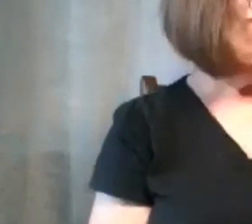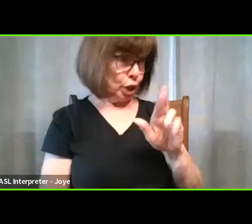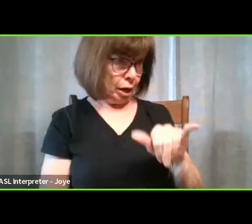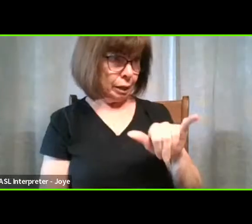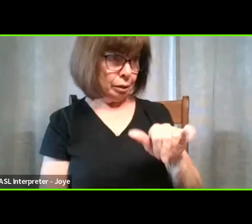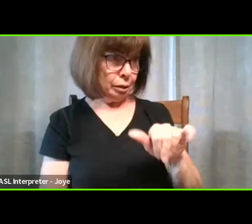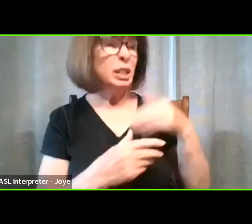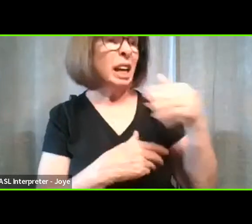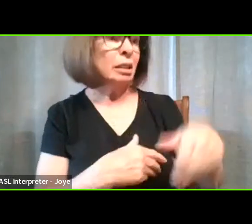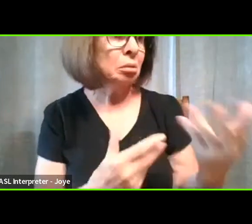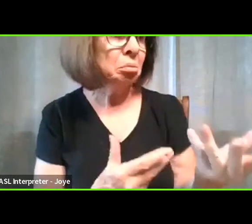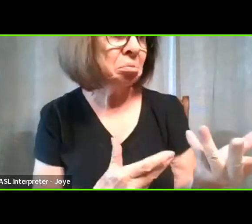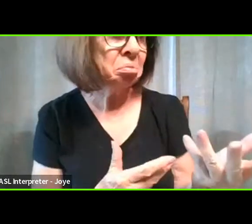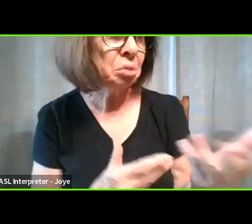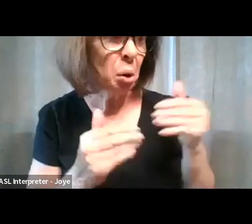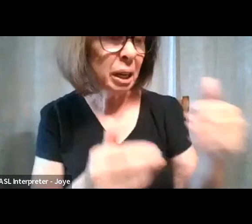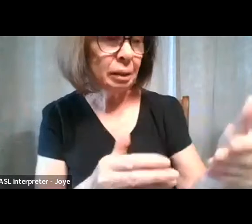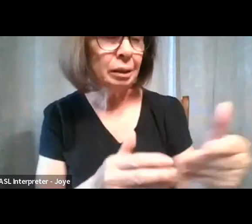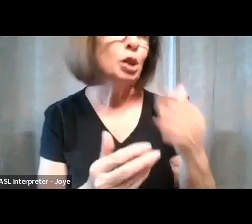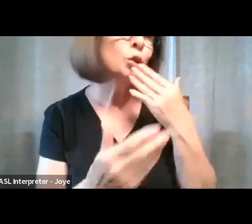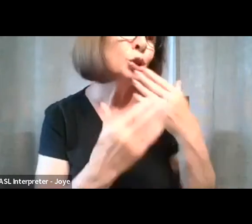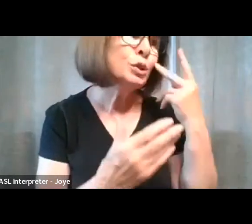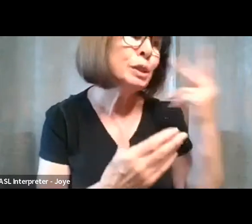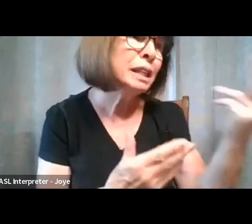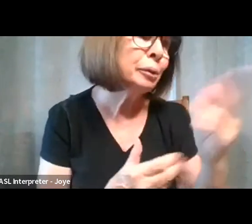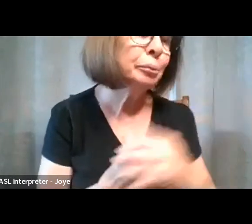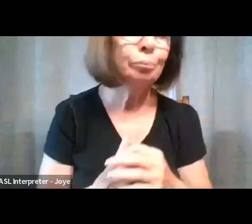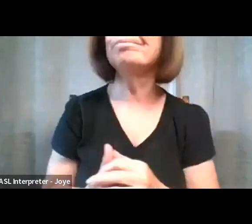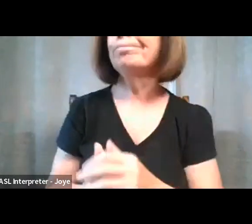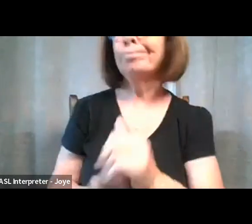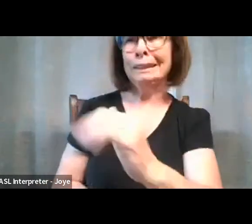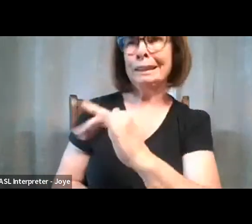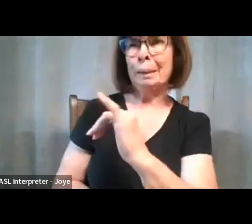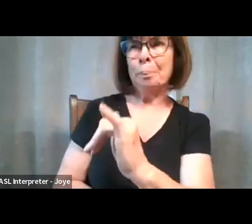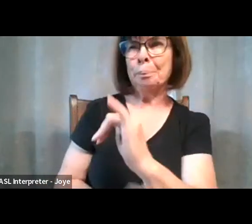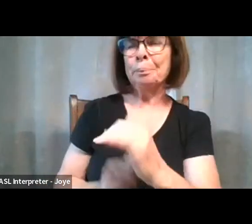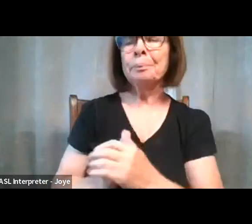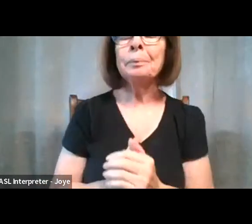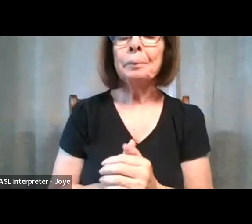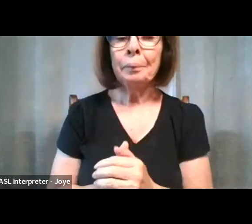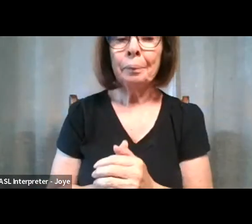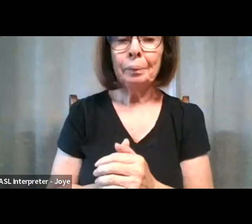ahead. Good to see you, Gary. It's good to see you also, Baba. Yeah, so